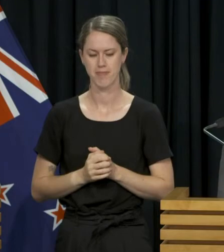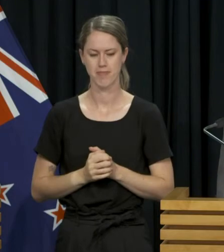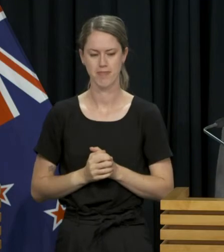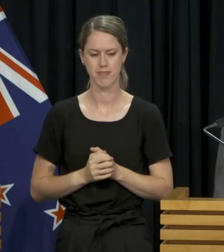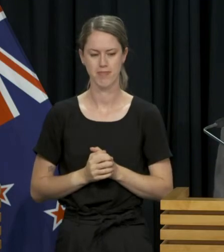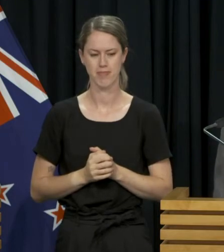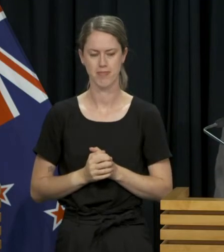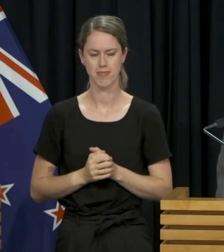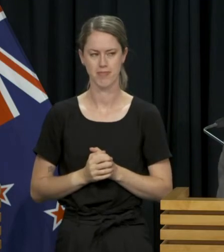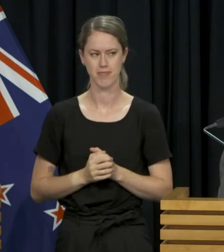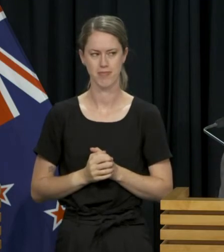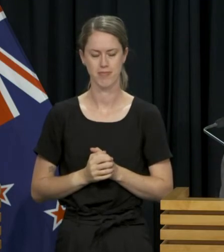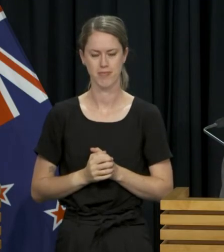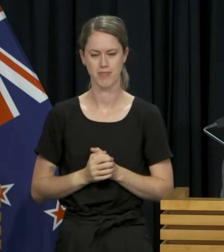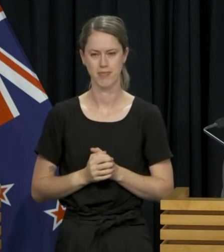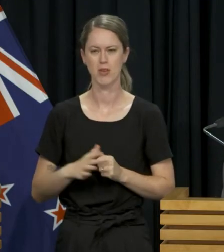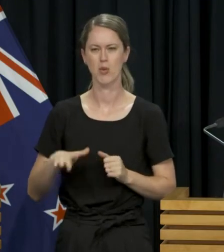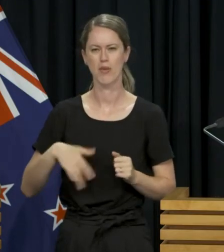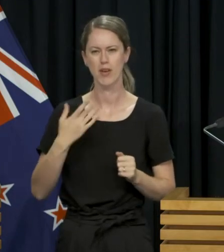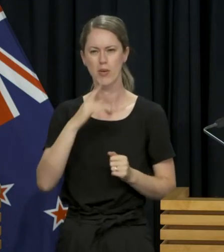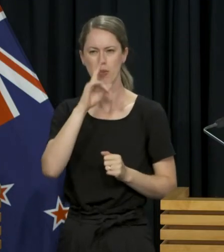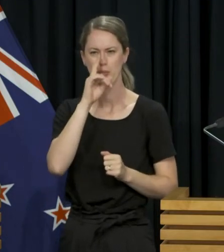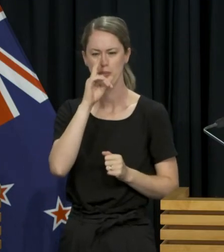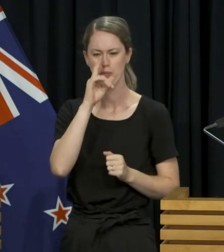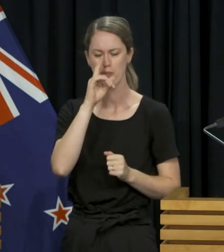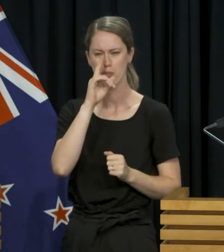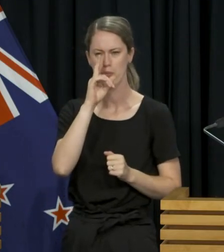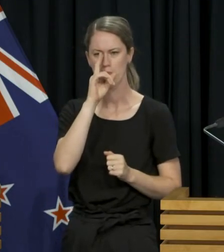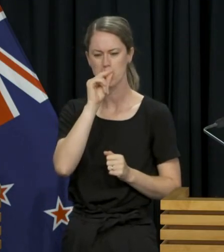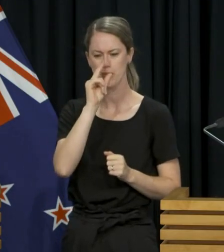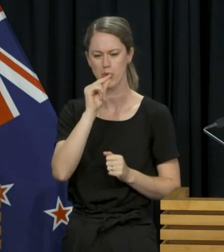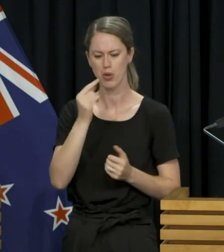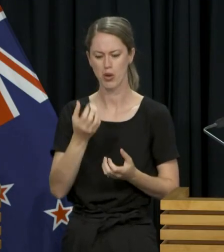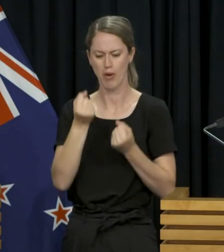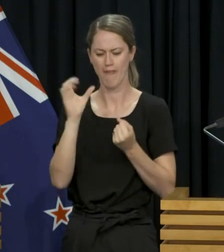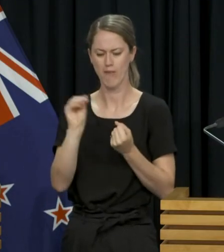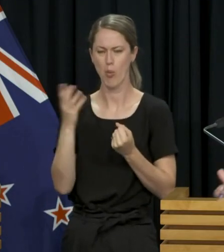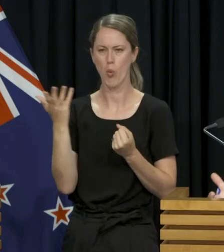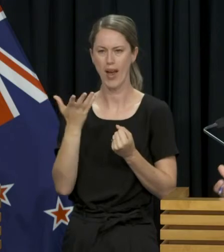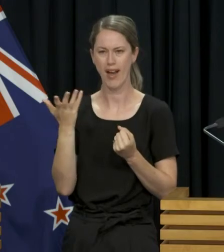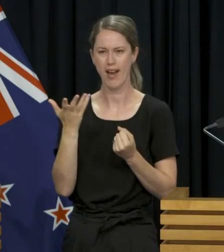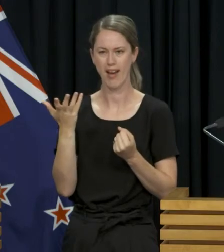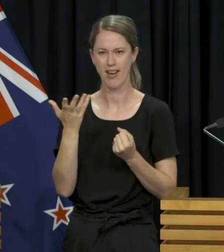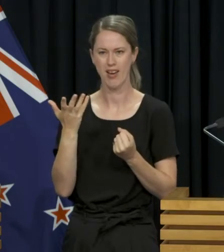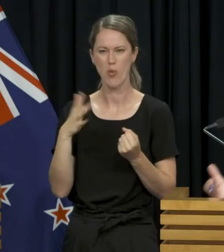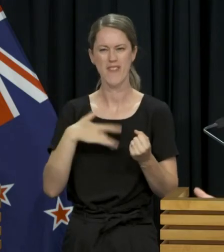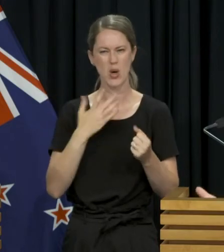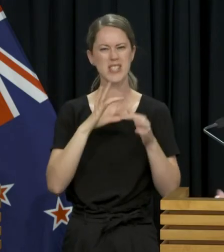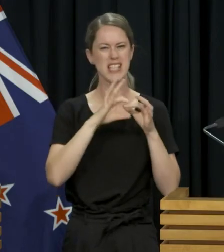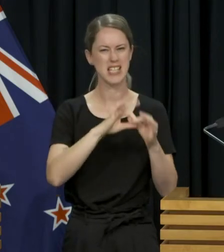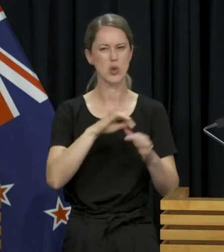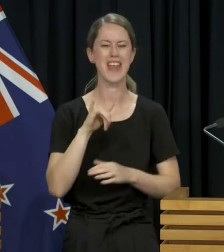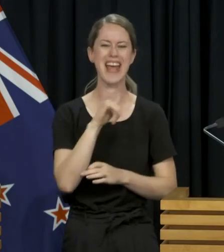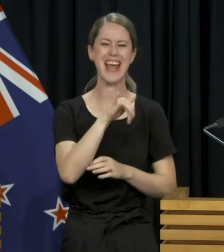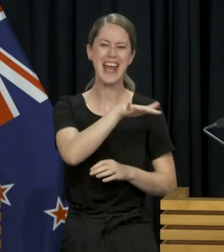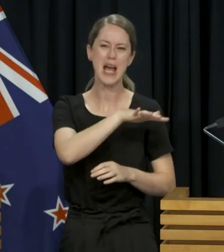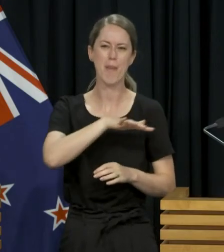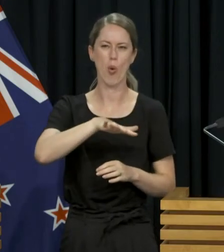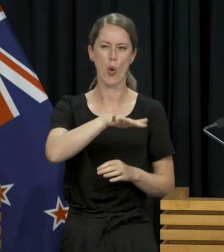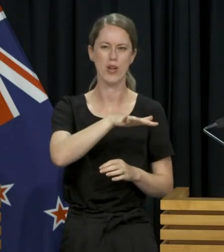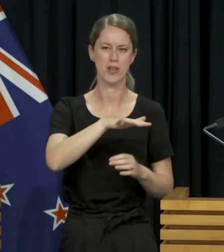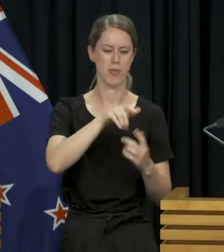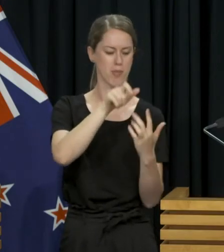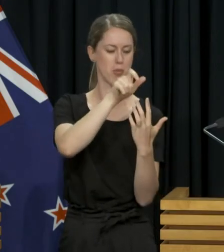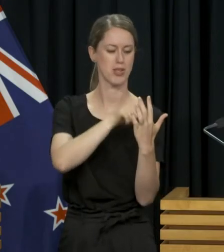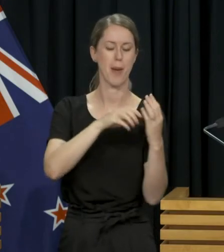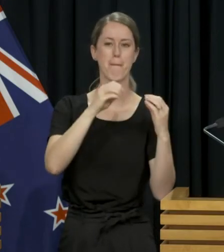So saying, the most likely source still remains transmission related to the airport environment where case